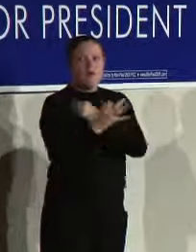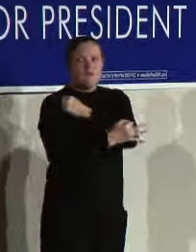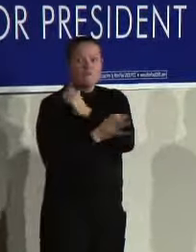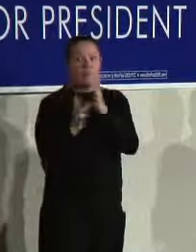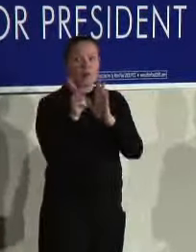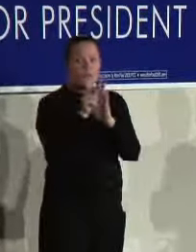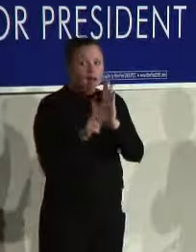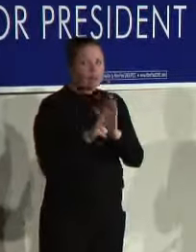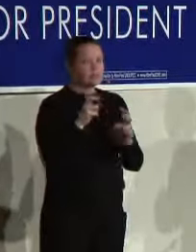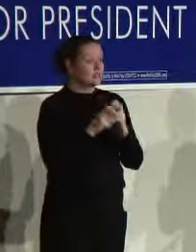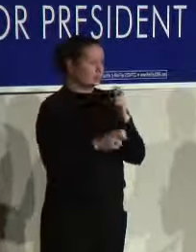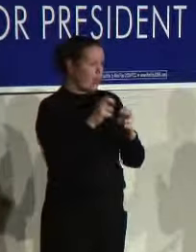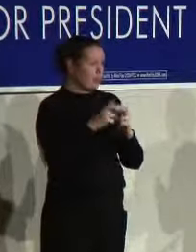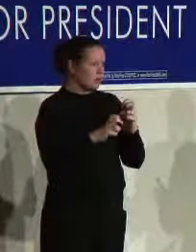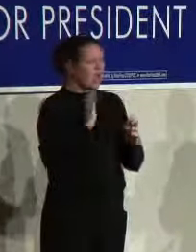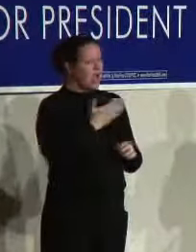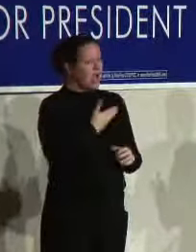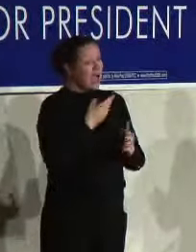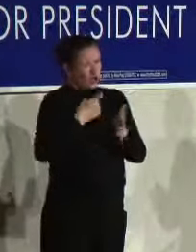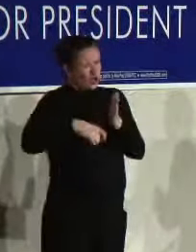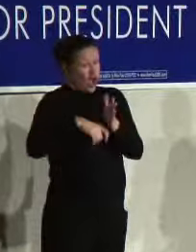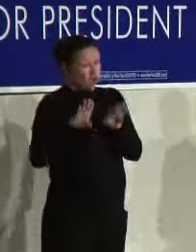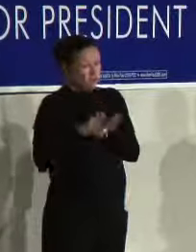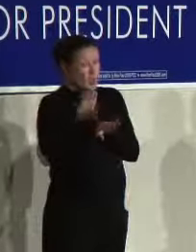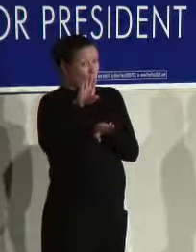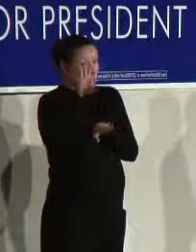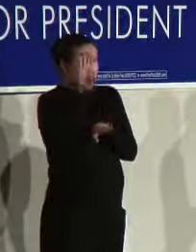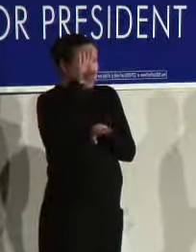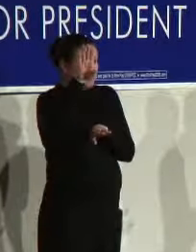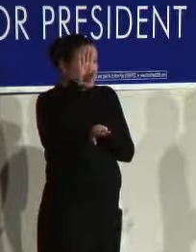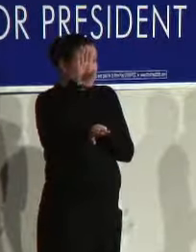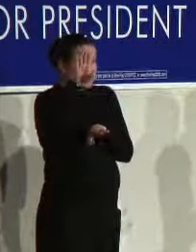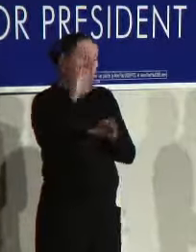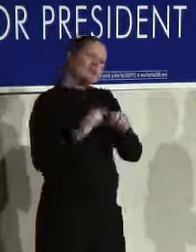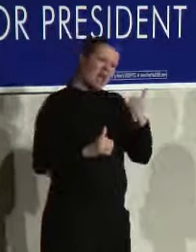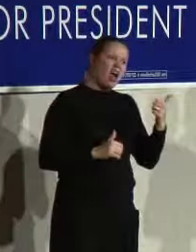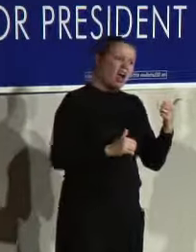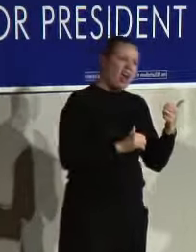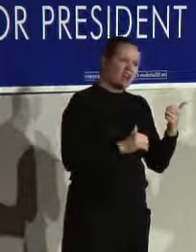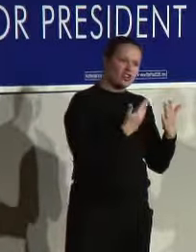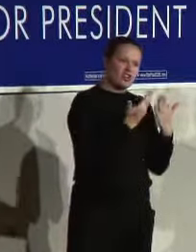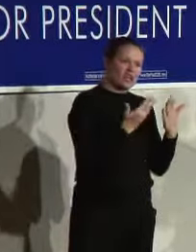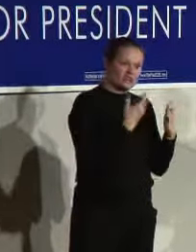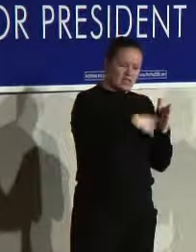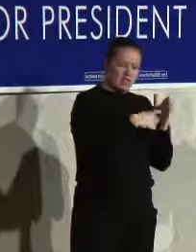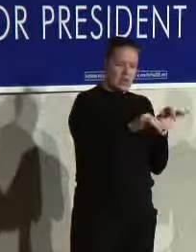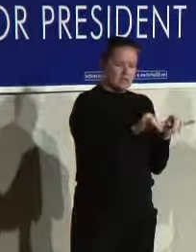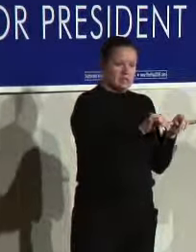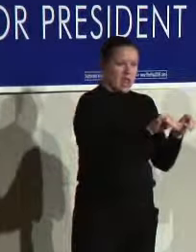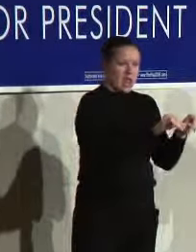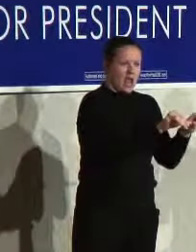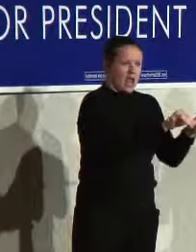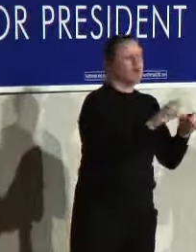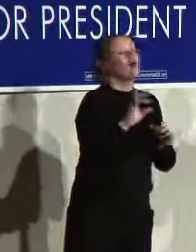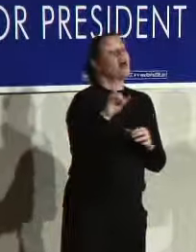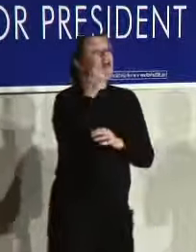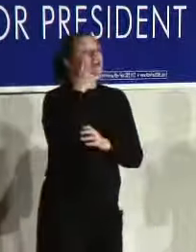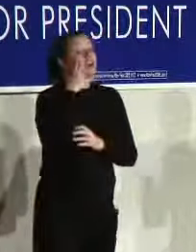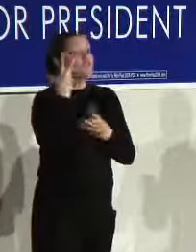inflation. Because the prices go up in some areas more than in other areas. The government's more involved in